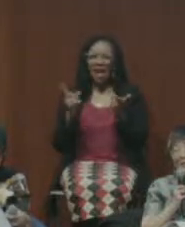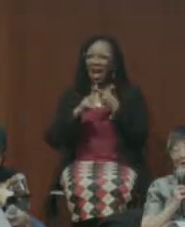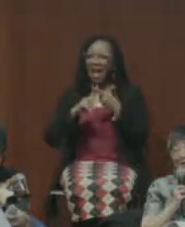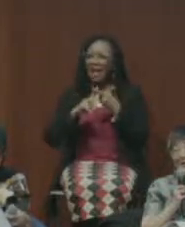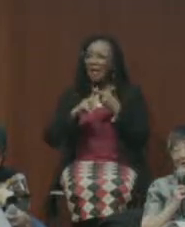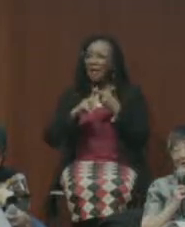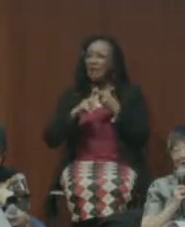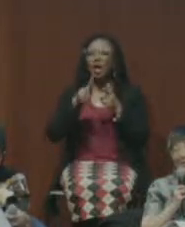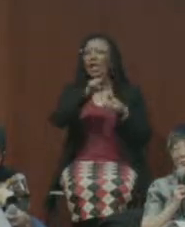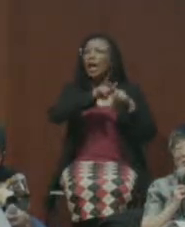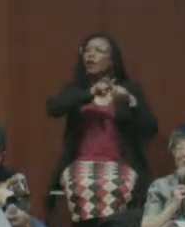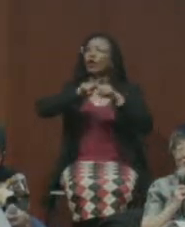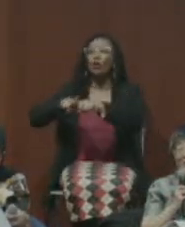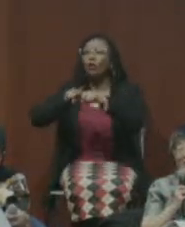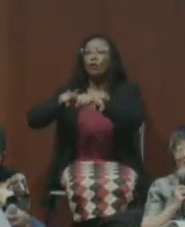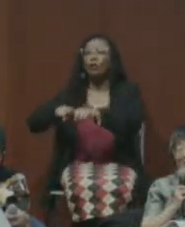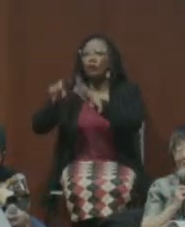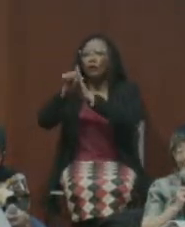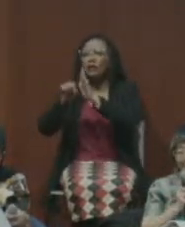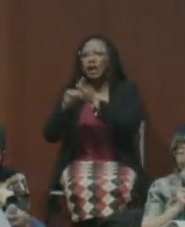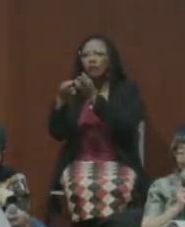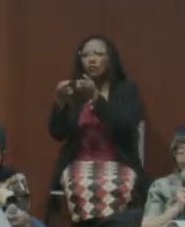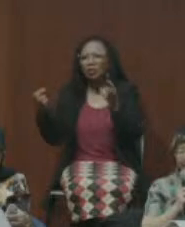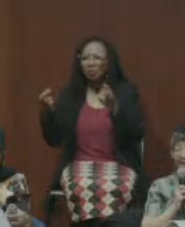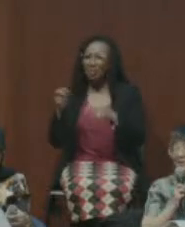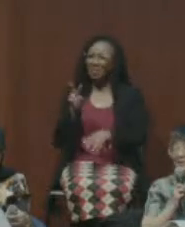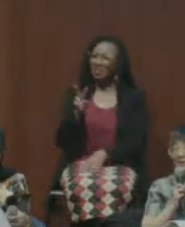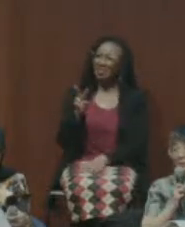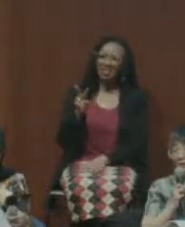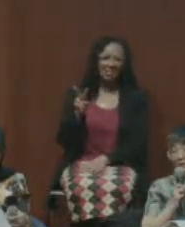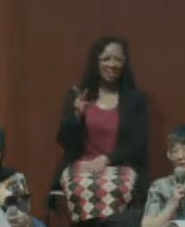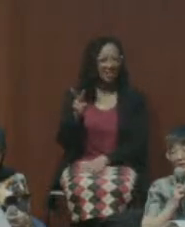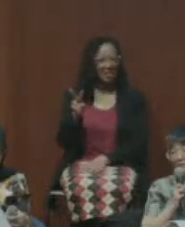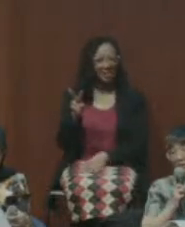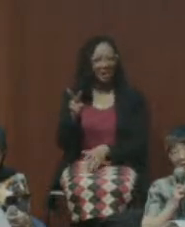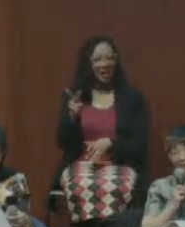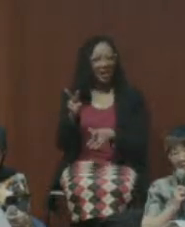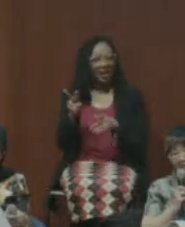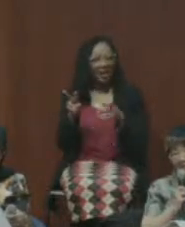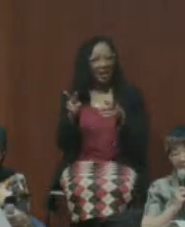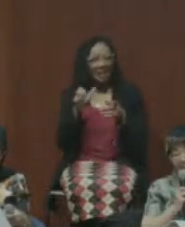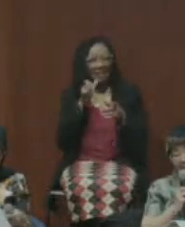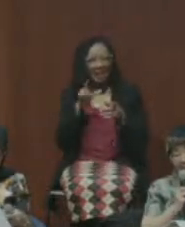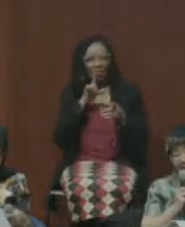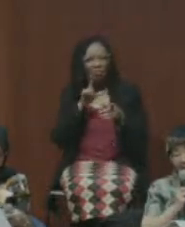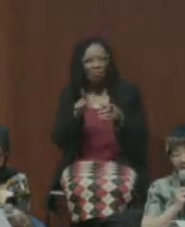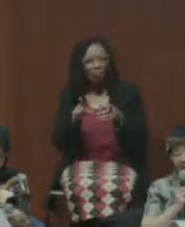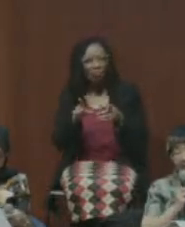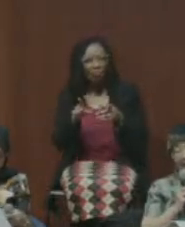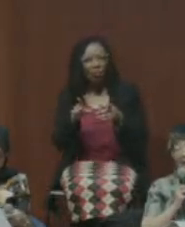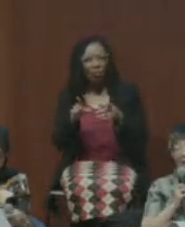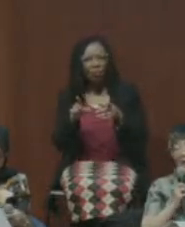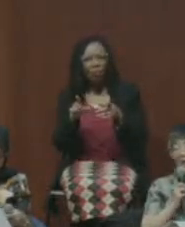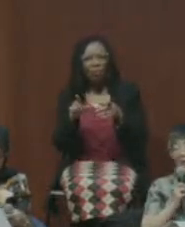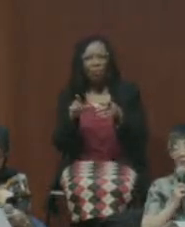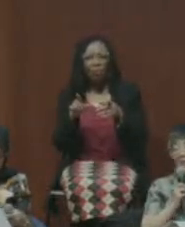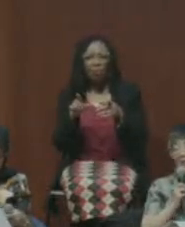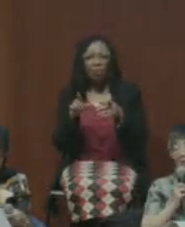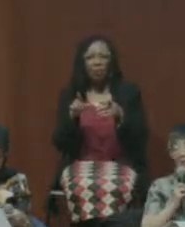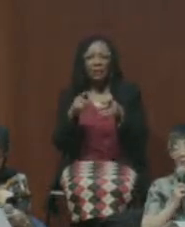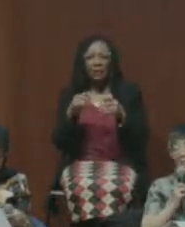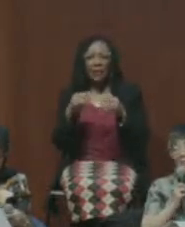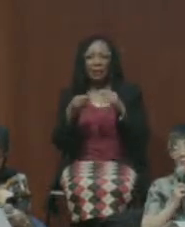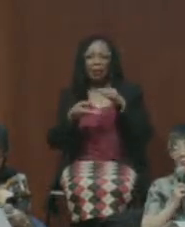pathologically dependent on state resources, as stealing what does not belong to them, right?